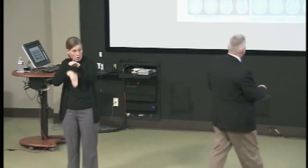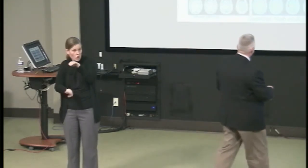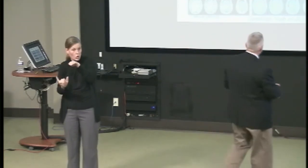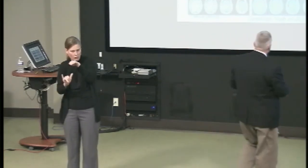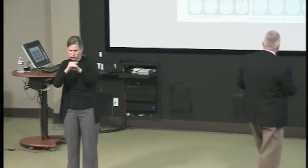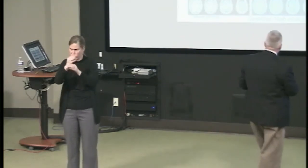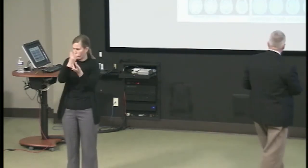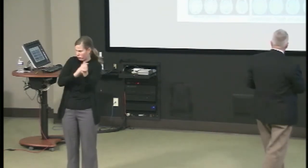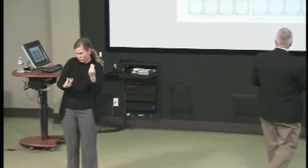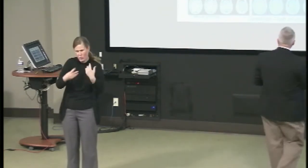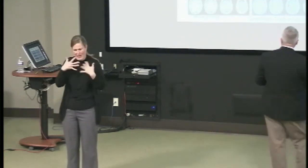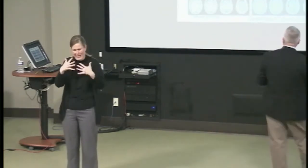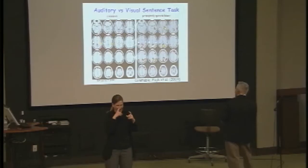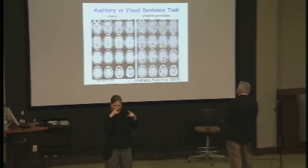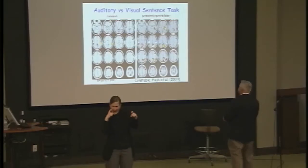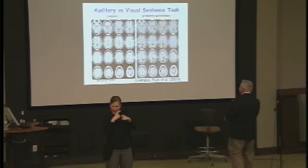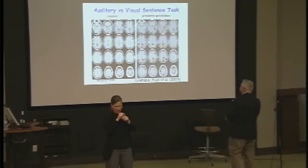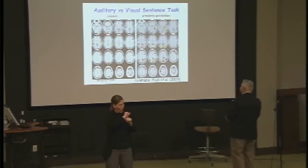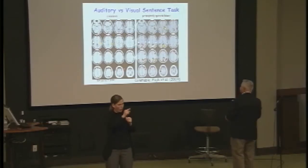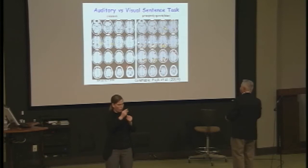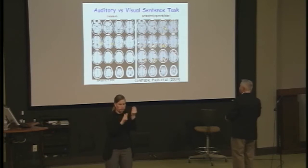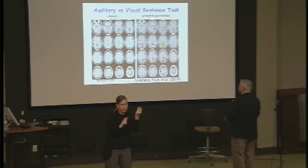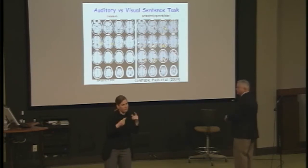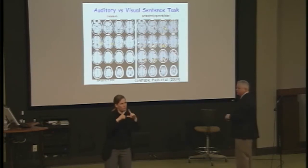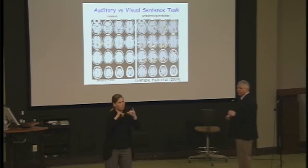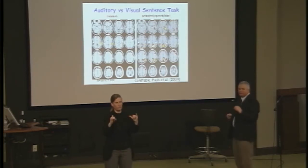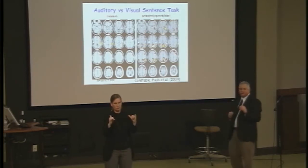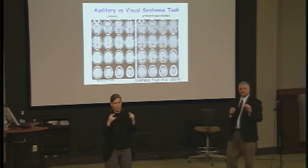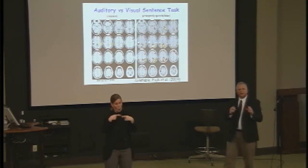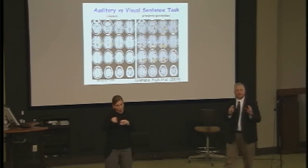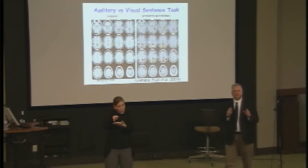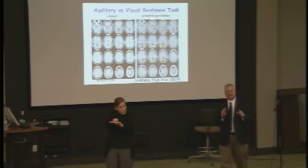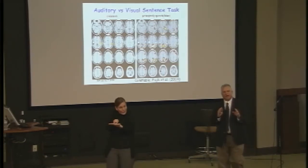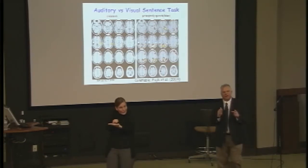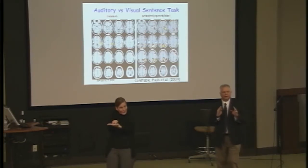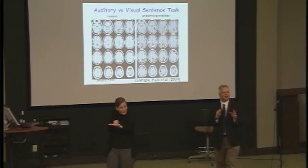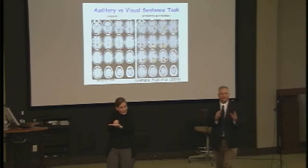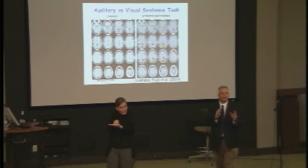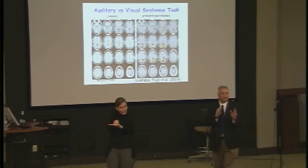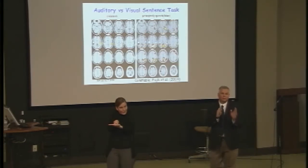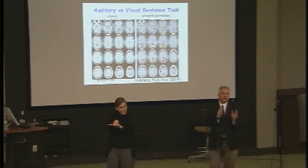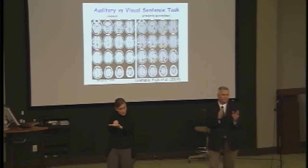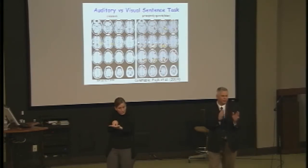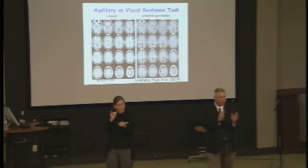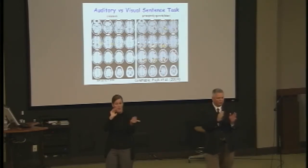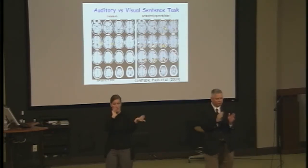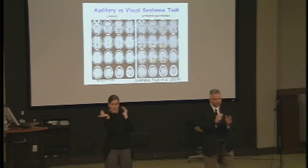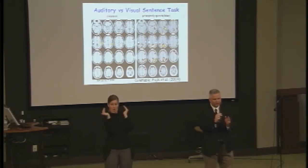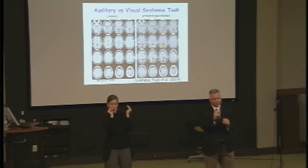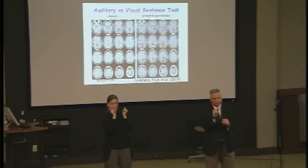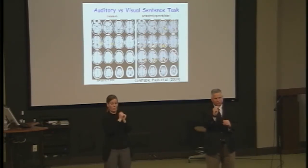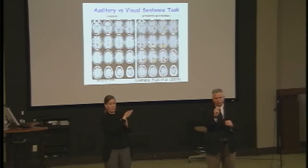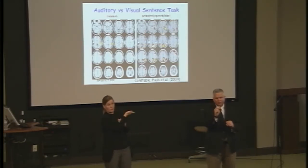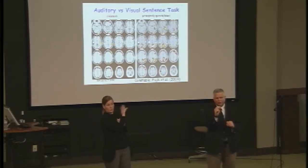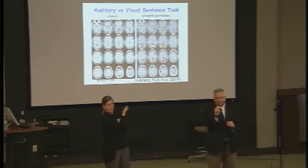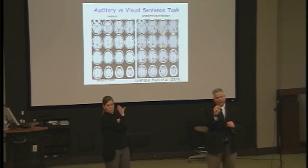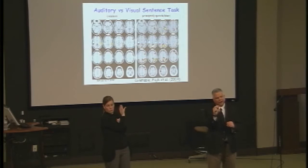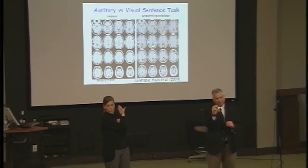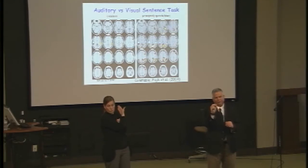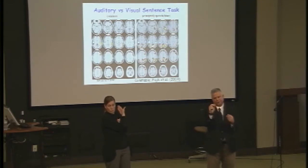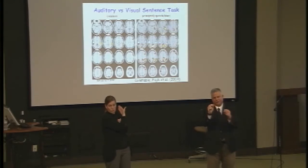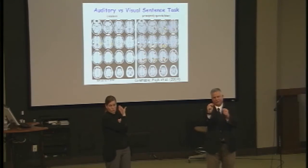And if you look on this set of analyses, this is looking at the same data in a slightly different way. It says, show me